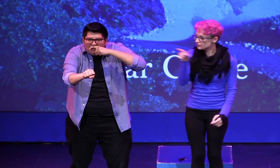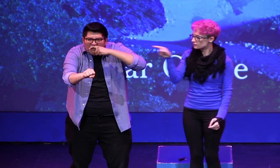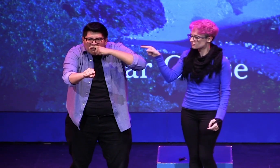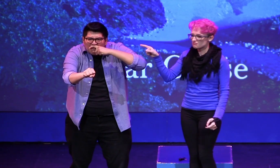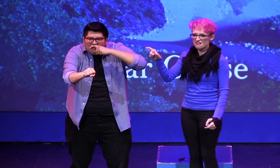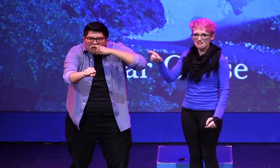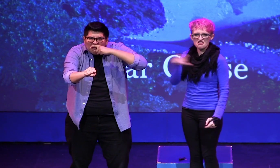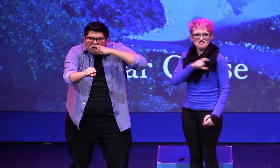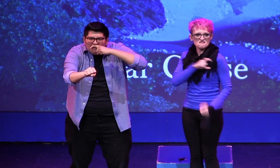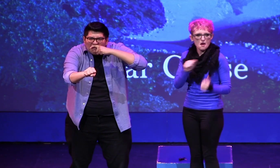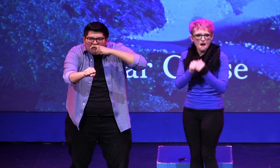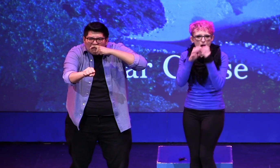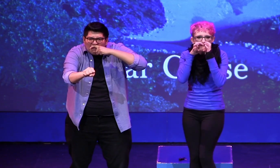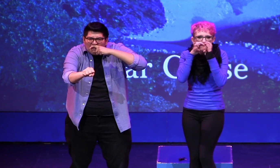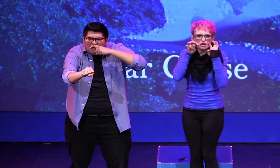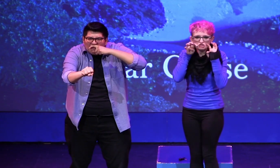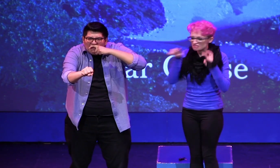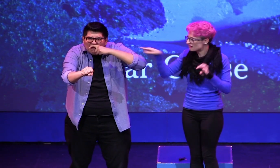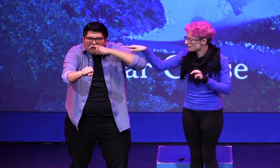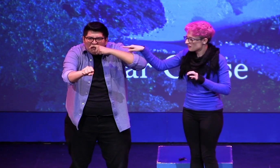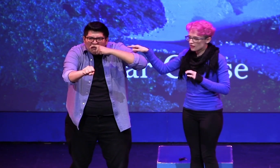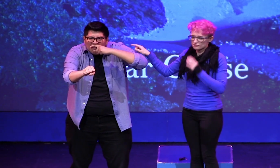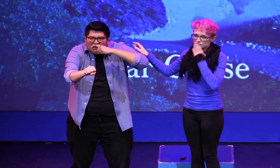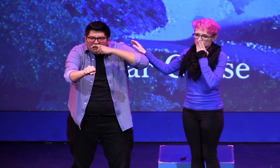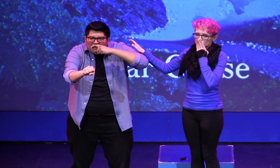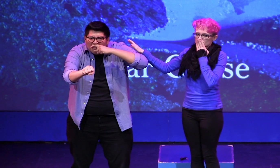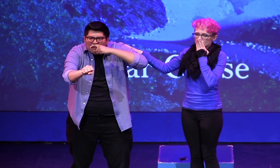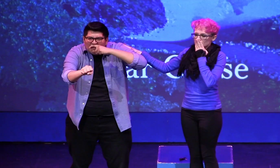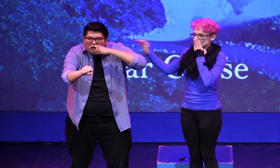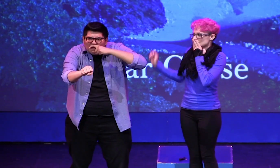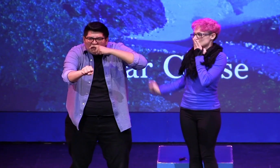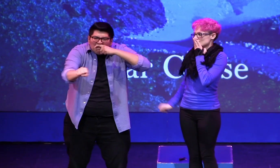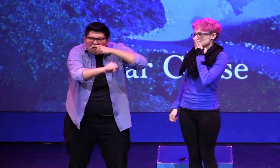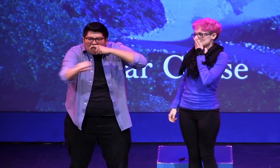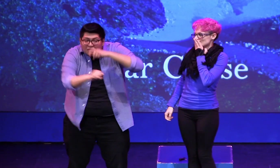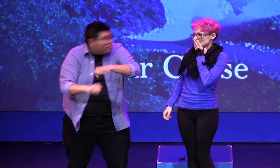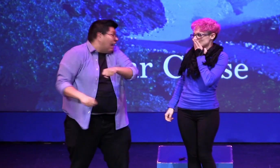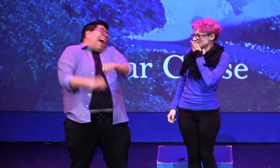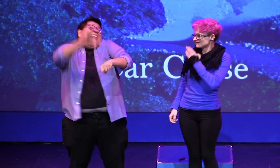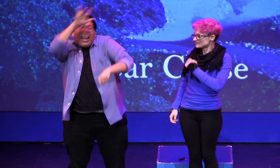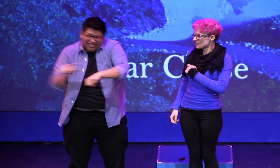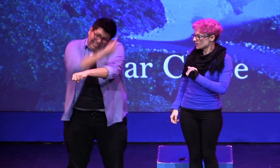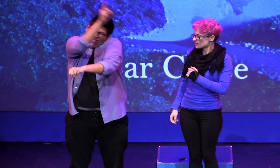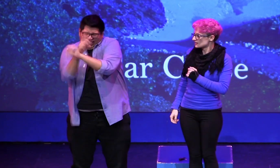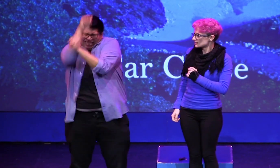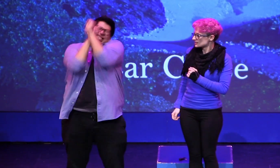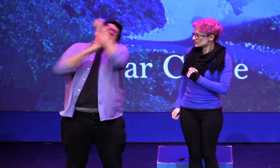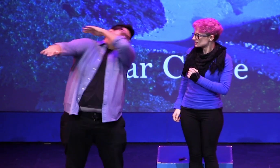Police. Too bad. Look at that mustache on this officer. Oh my goodness. Oh, I